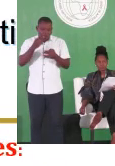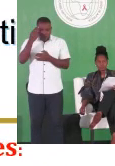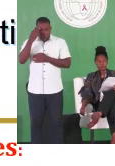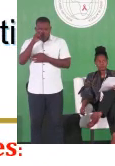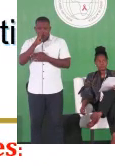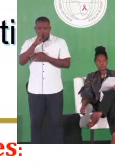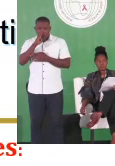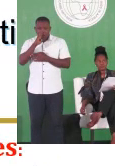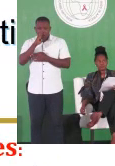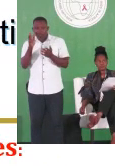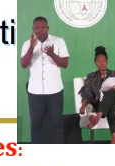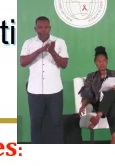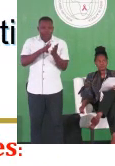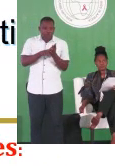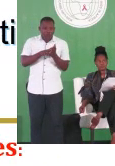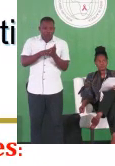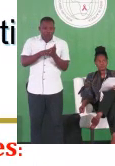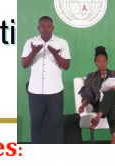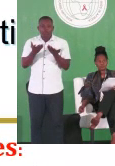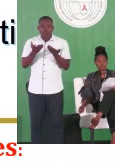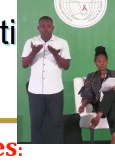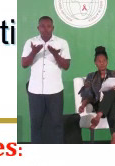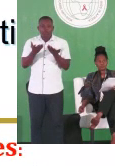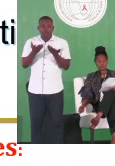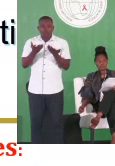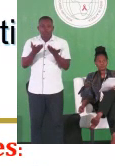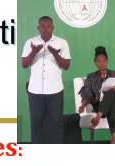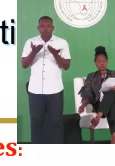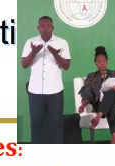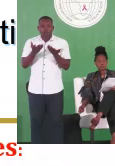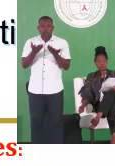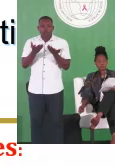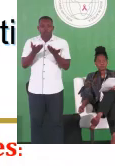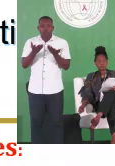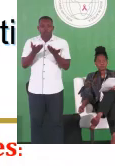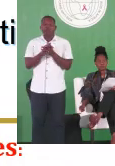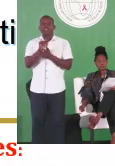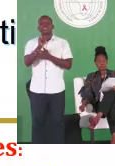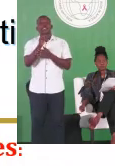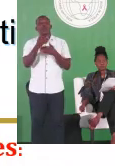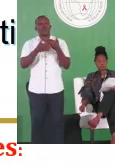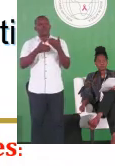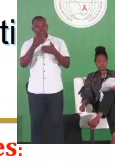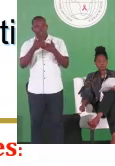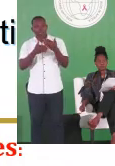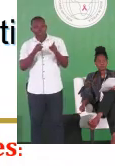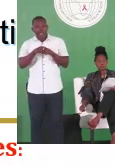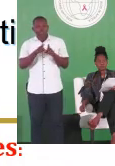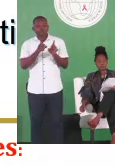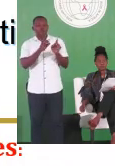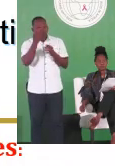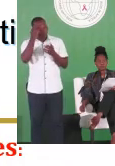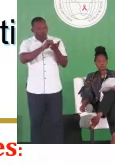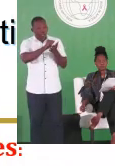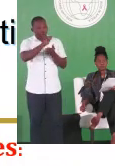validated on path to elimination, it's important to note that it's the same process as when you are doing for